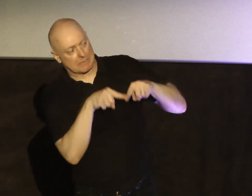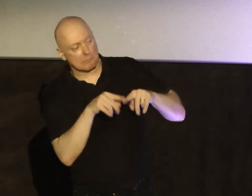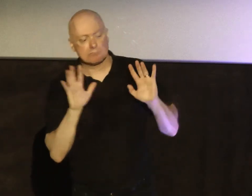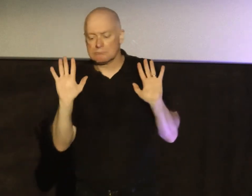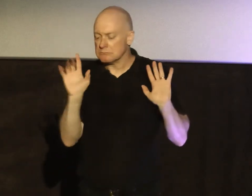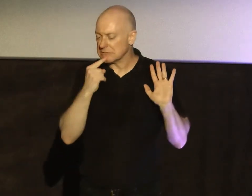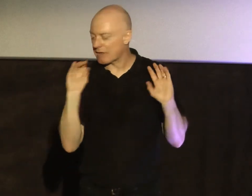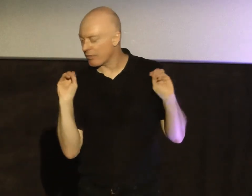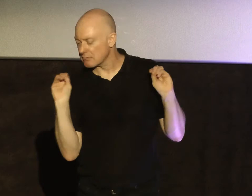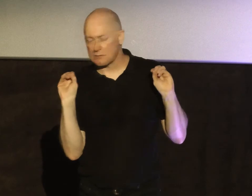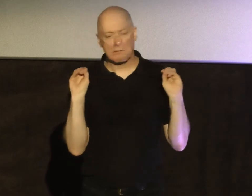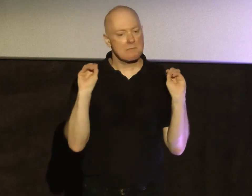and suspicion and fear.